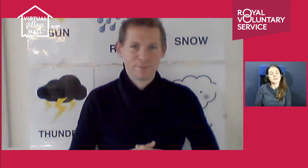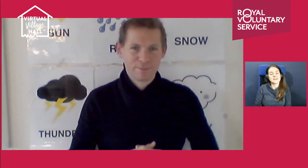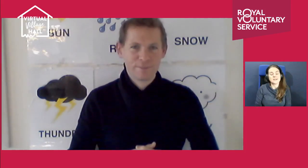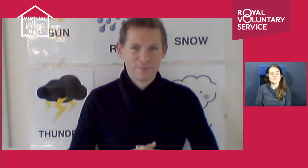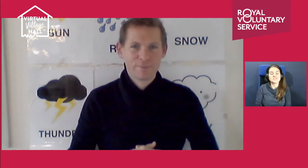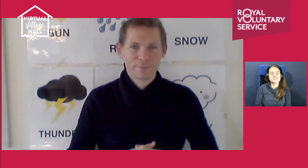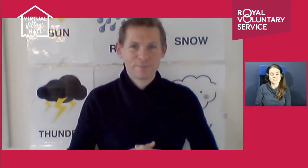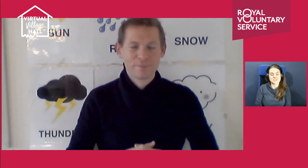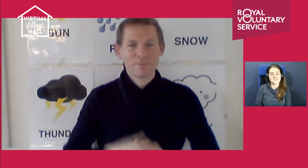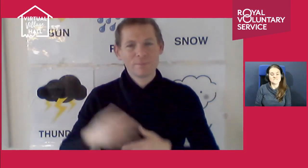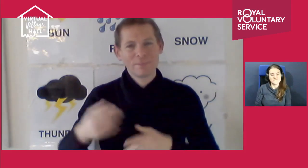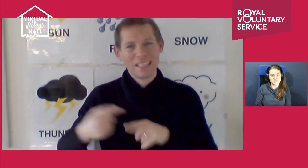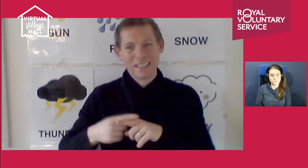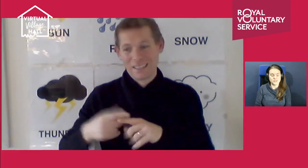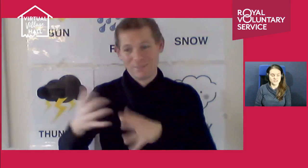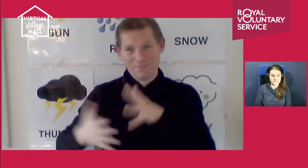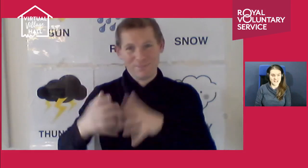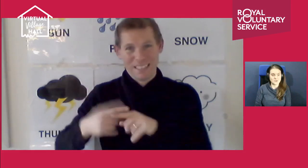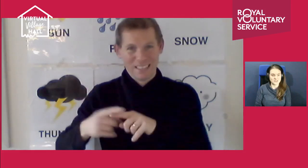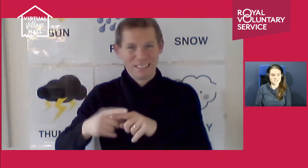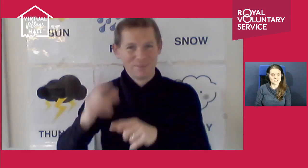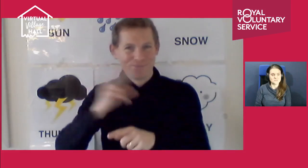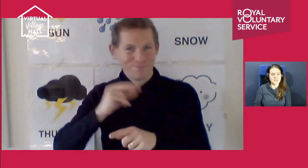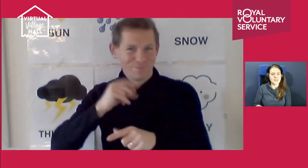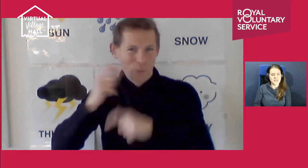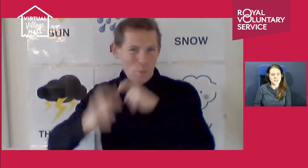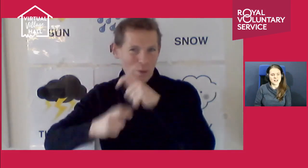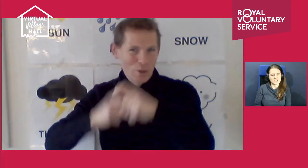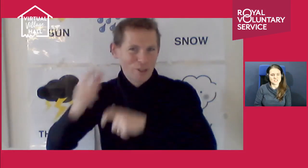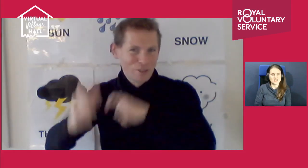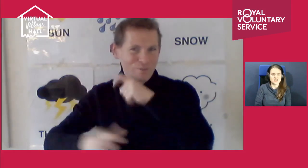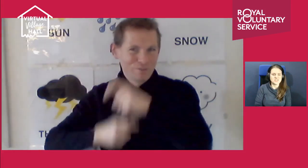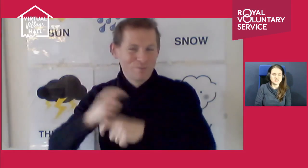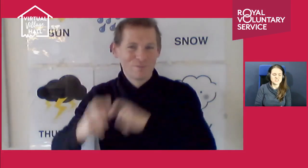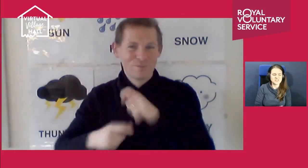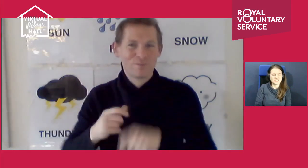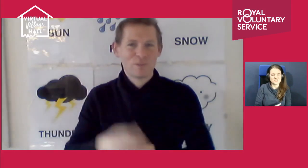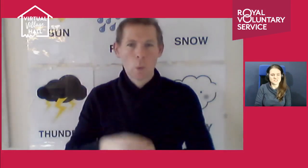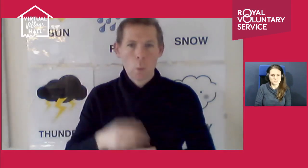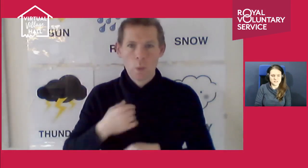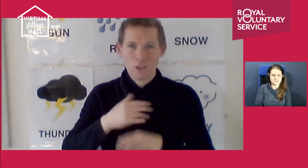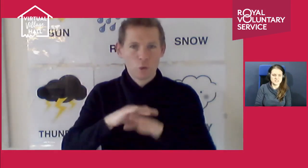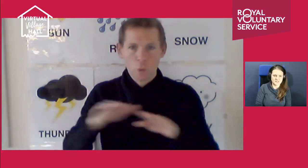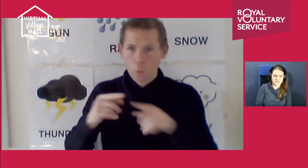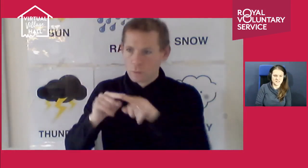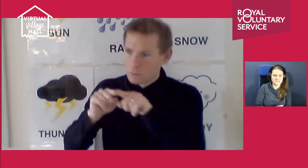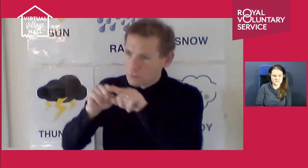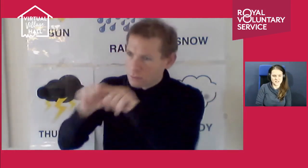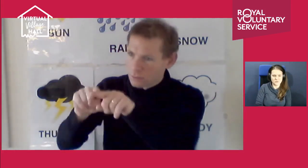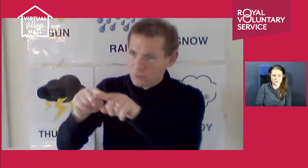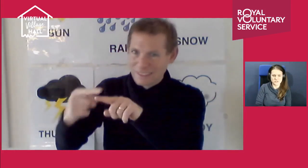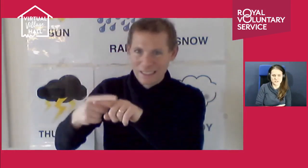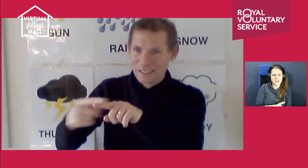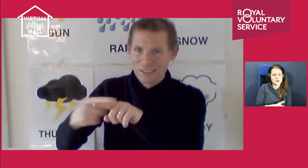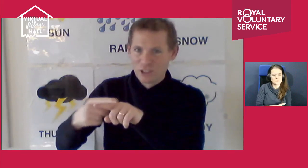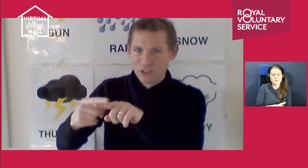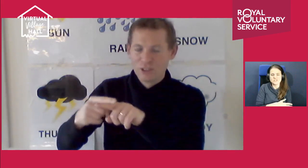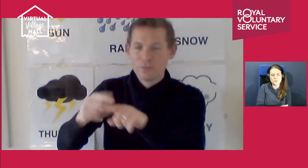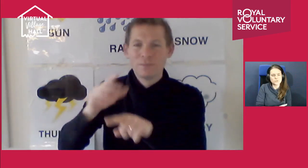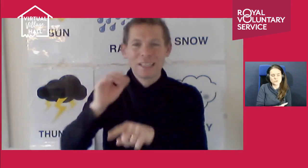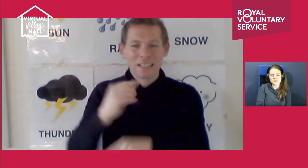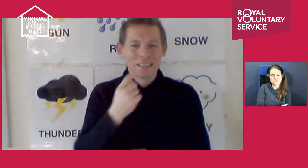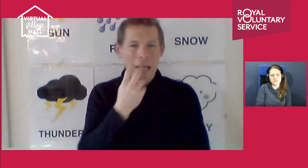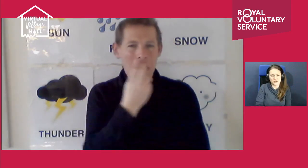And sign language is such a visual language. English, you can kind of speak and sign the same order,